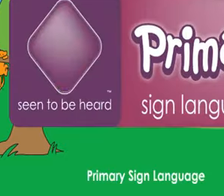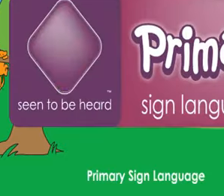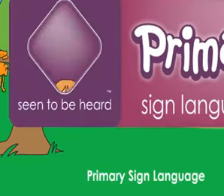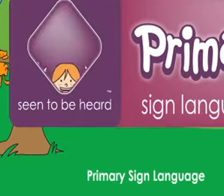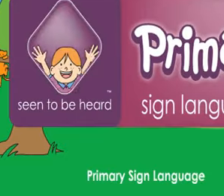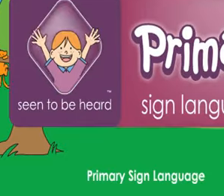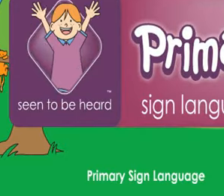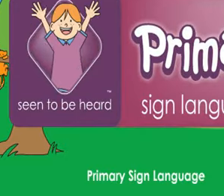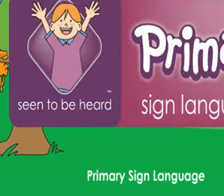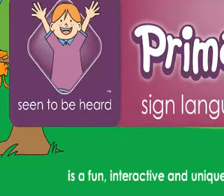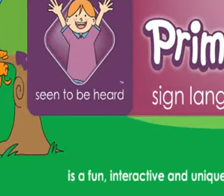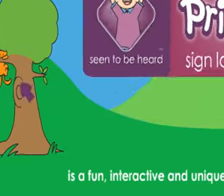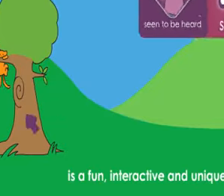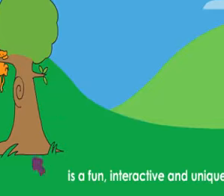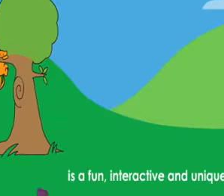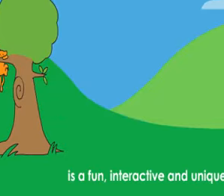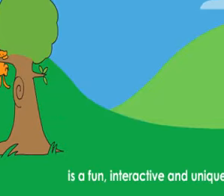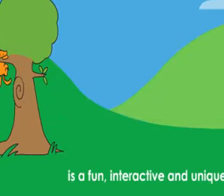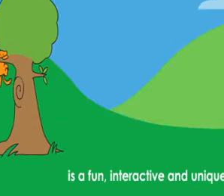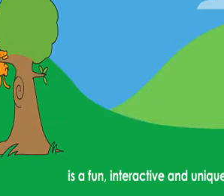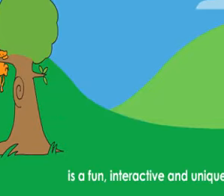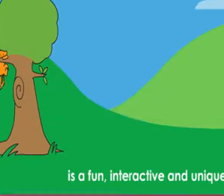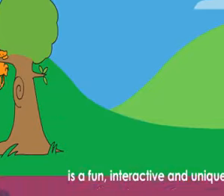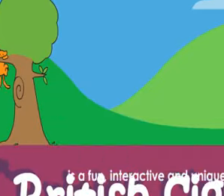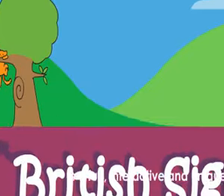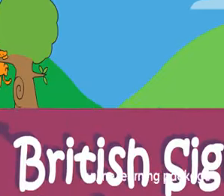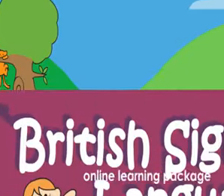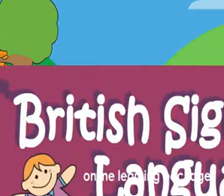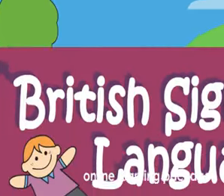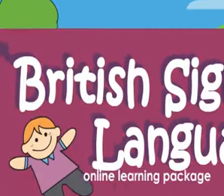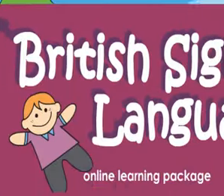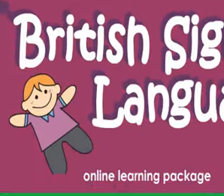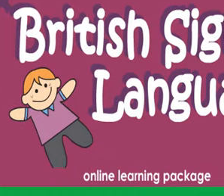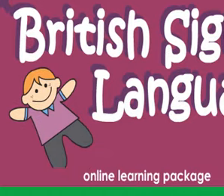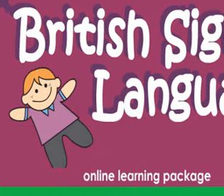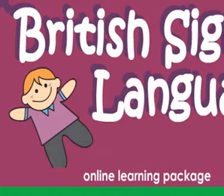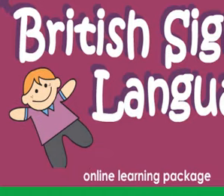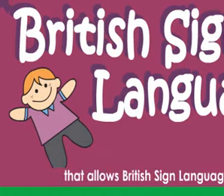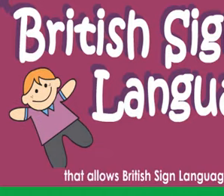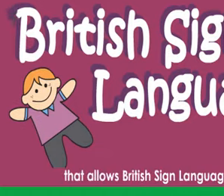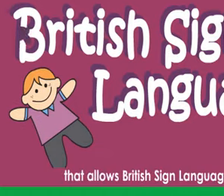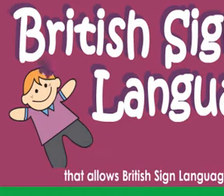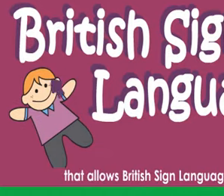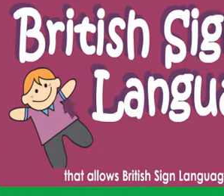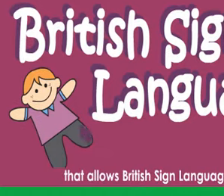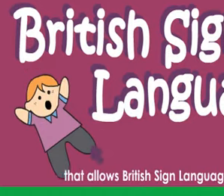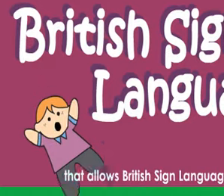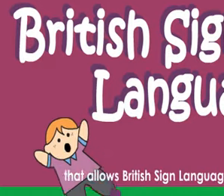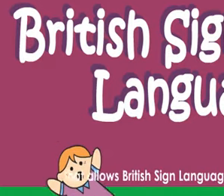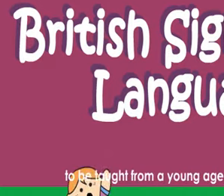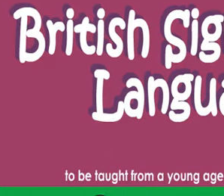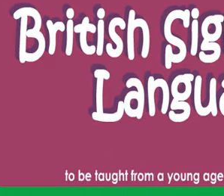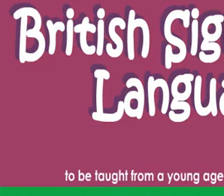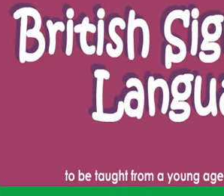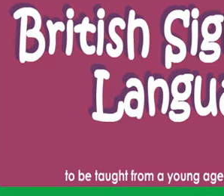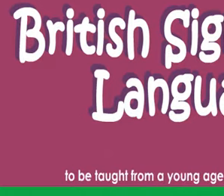Primary Sign Language is a fun, interactive and unique online learning package that allows British Sign Language to be taught from